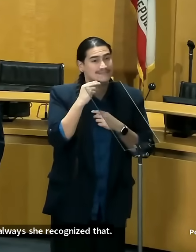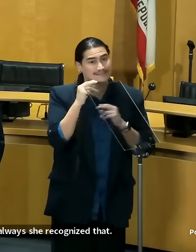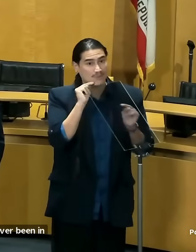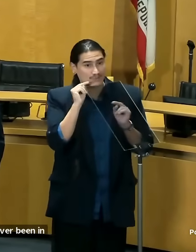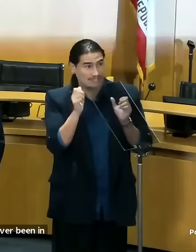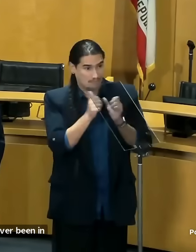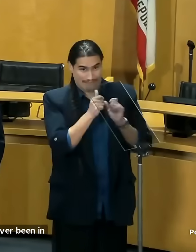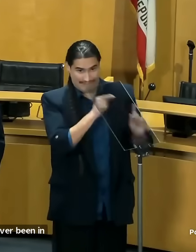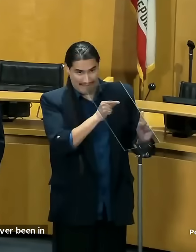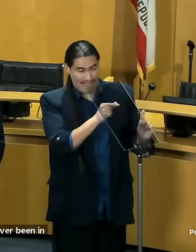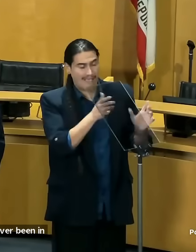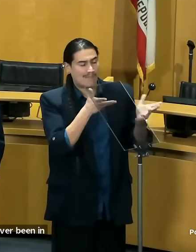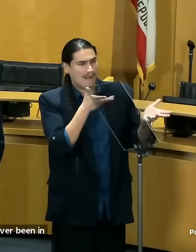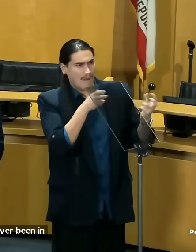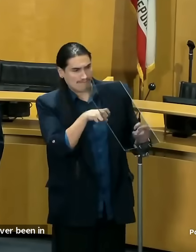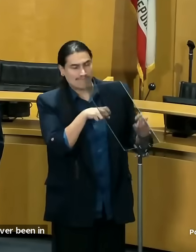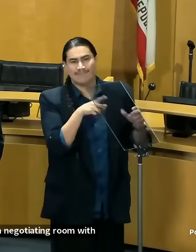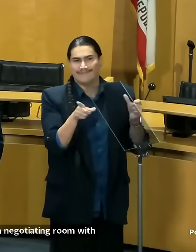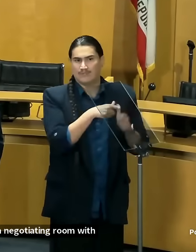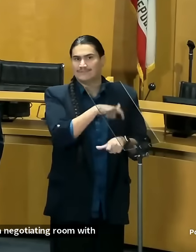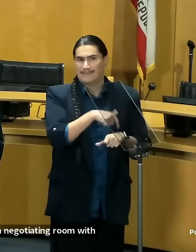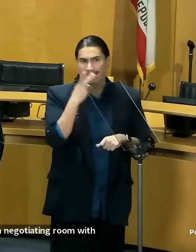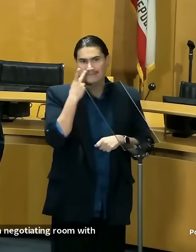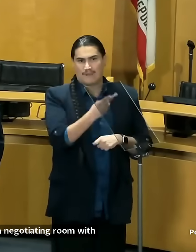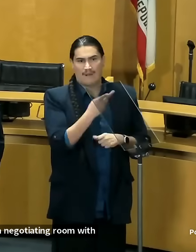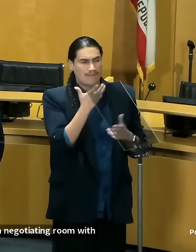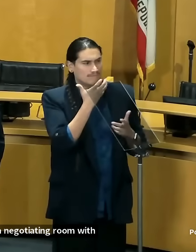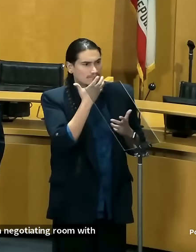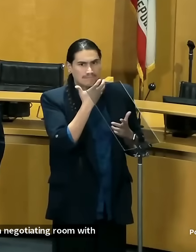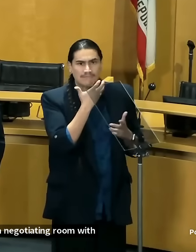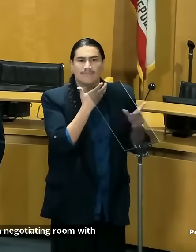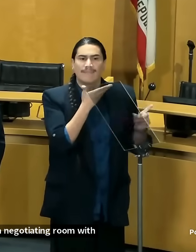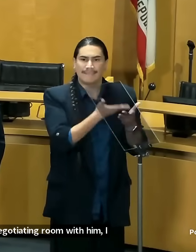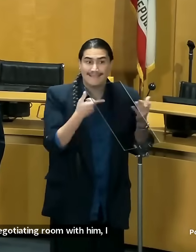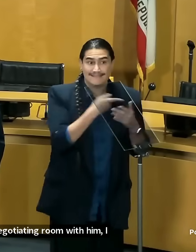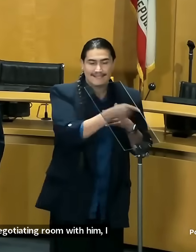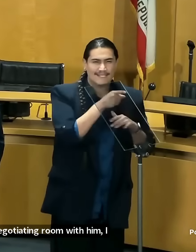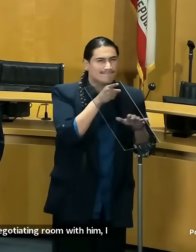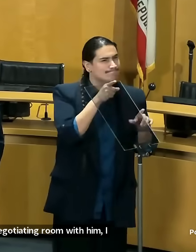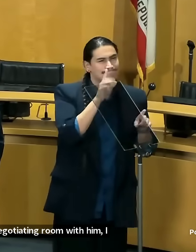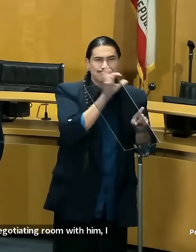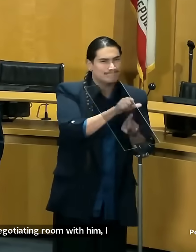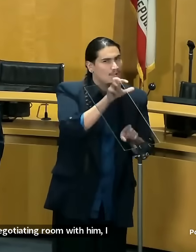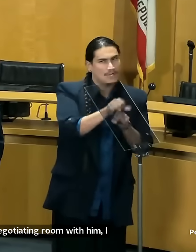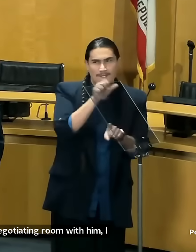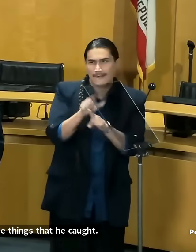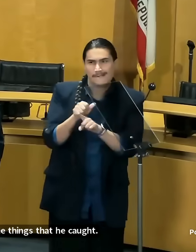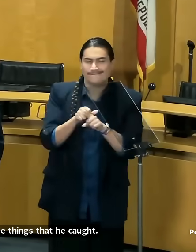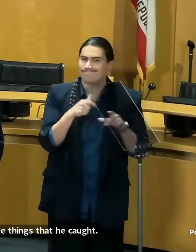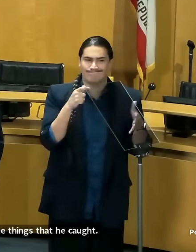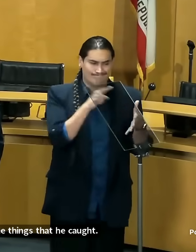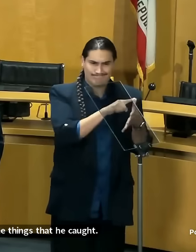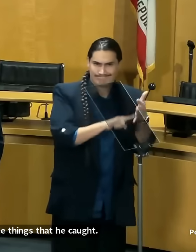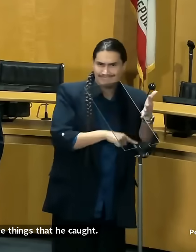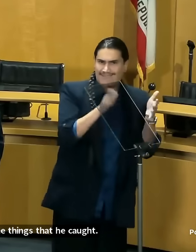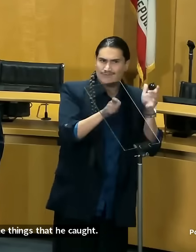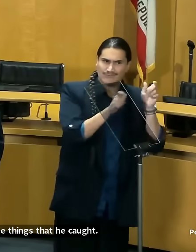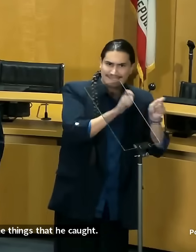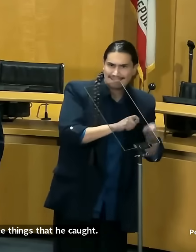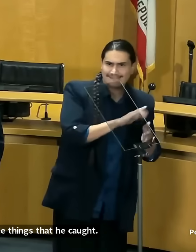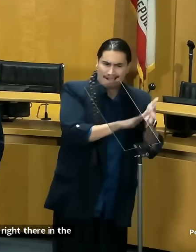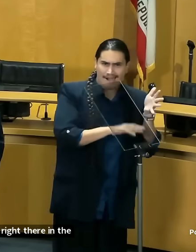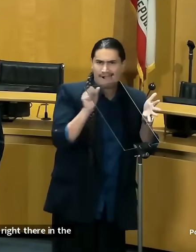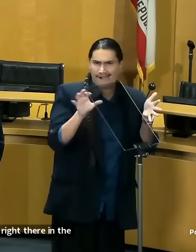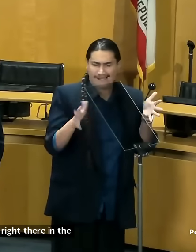him, I experienced it firsthand, the things that he caught and made a point of right there in the